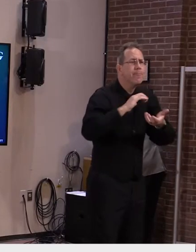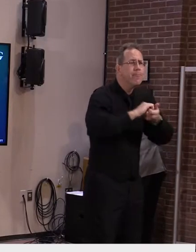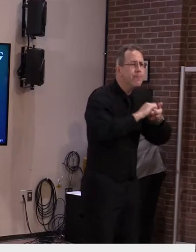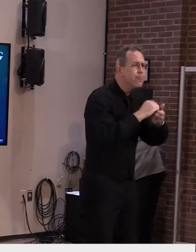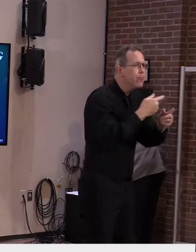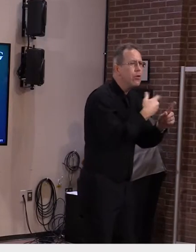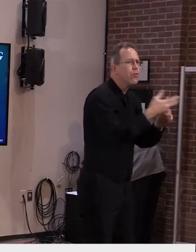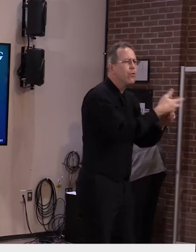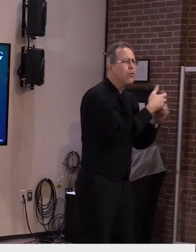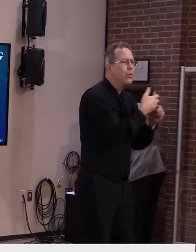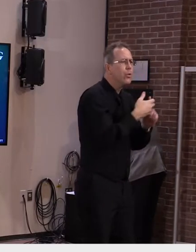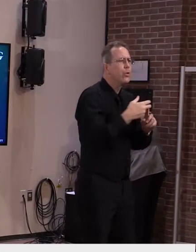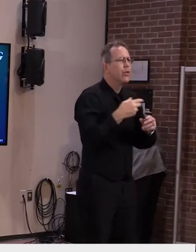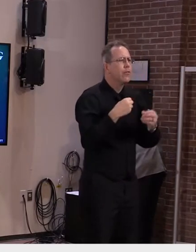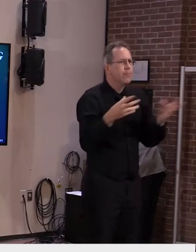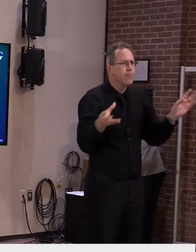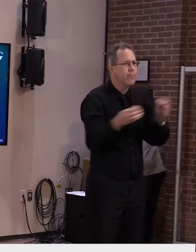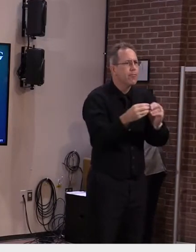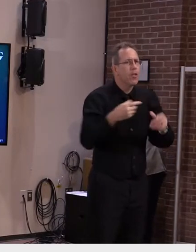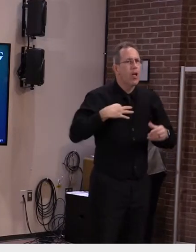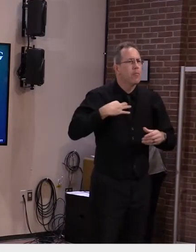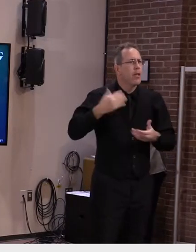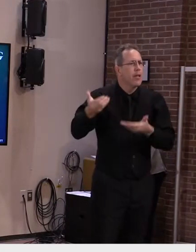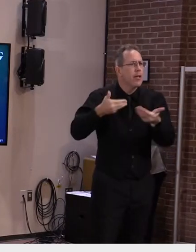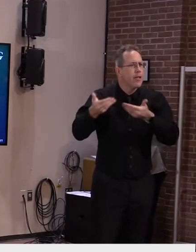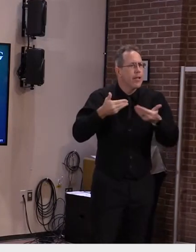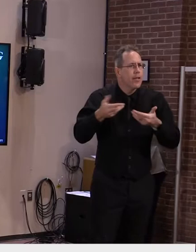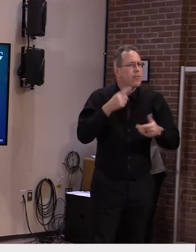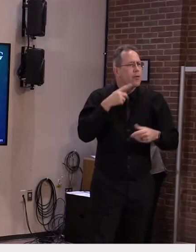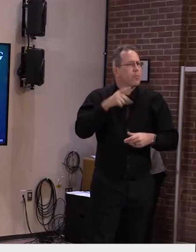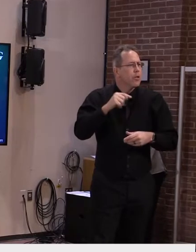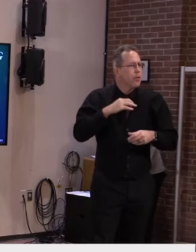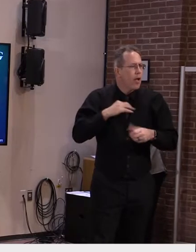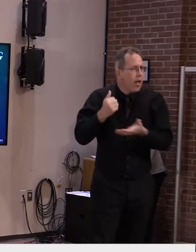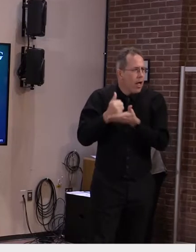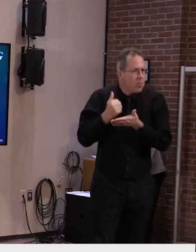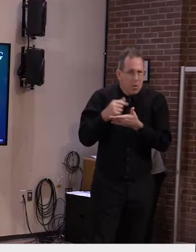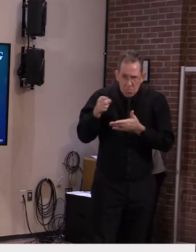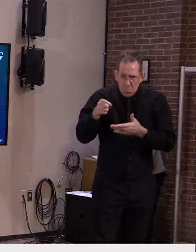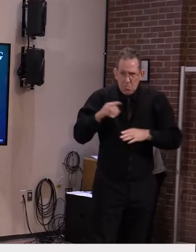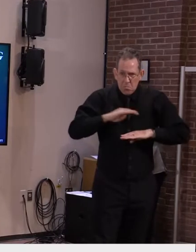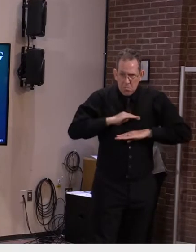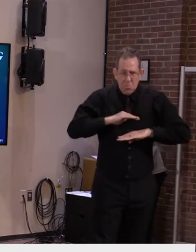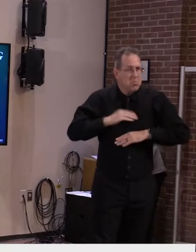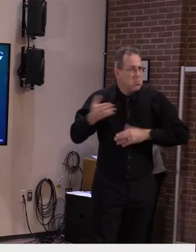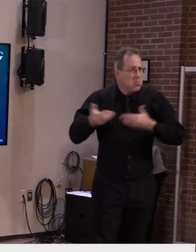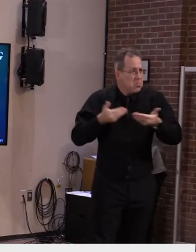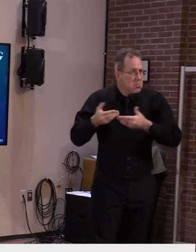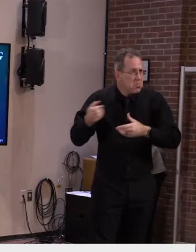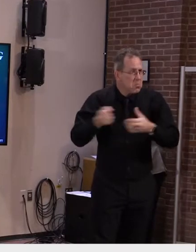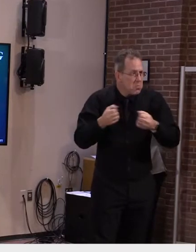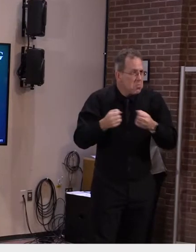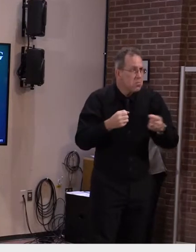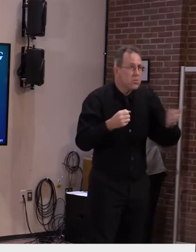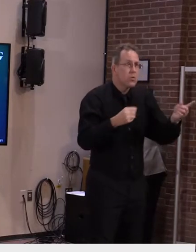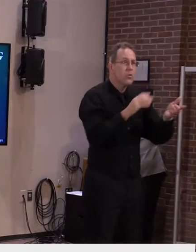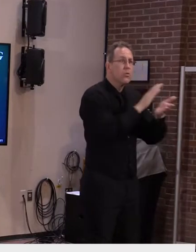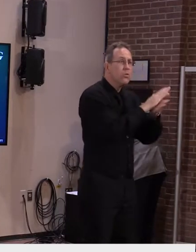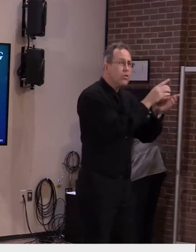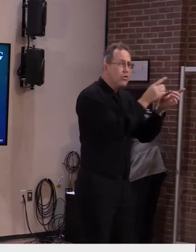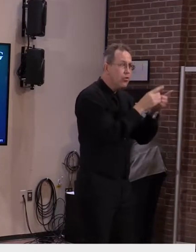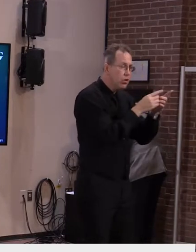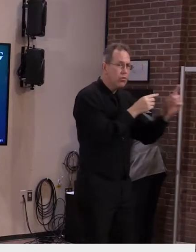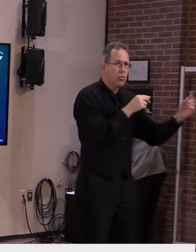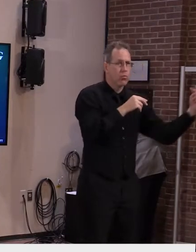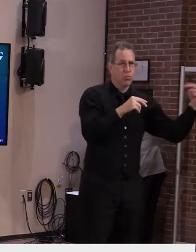They pre-screen resumes and then send the qualified candidates to the districts for interviewing. As of yesterday, 21 staff